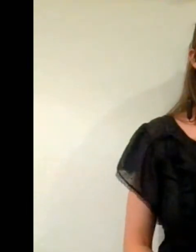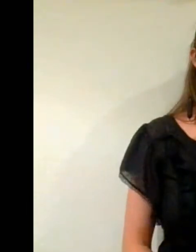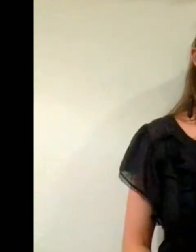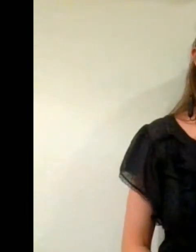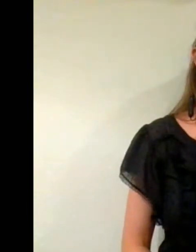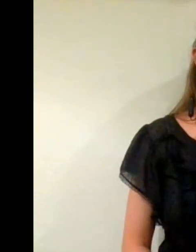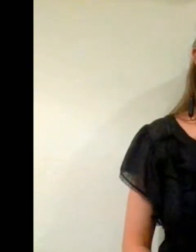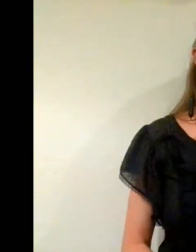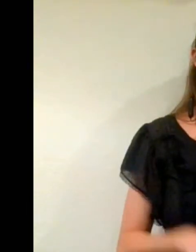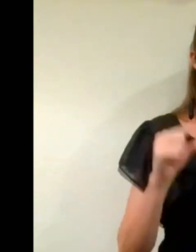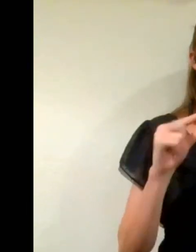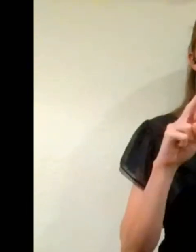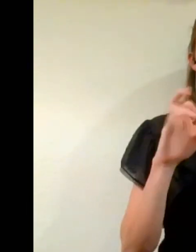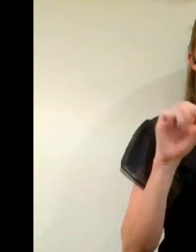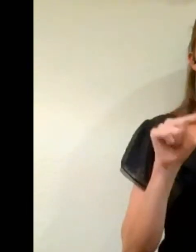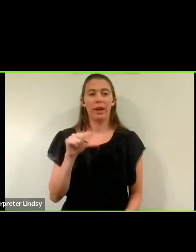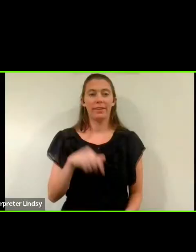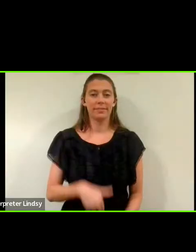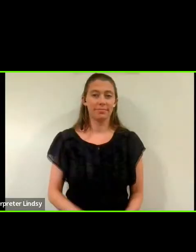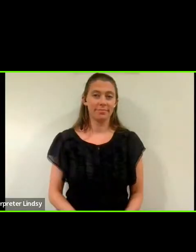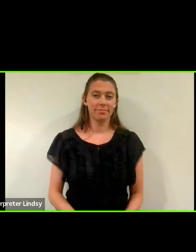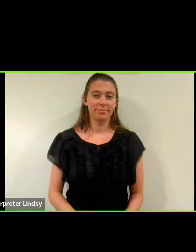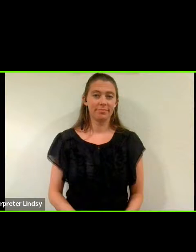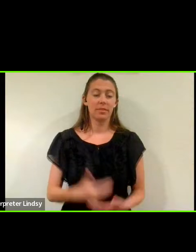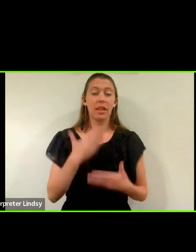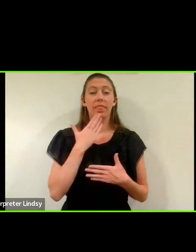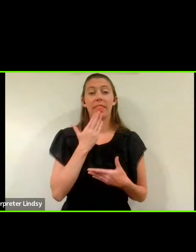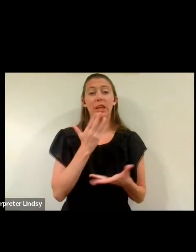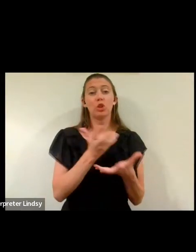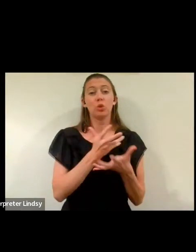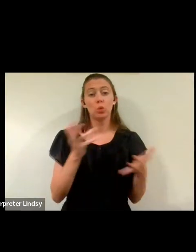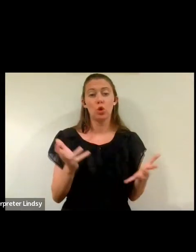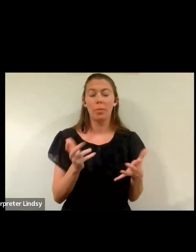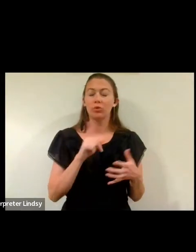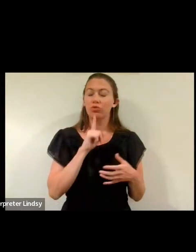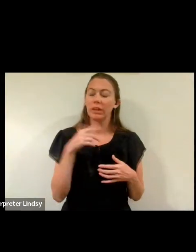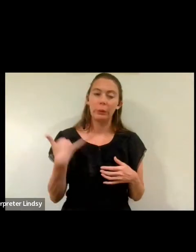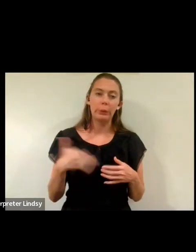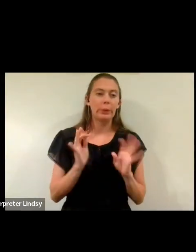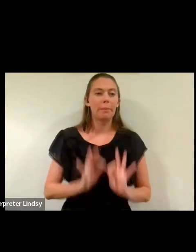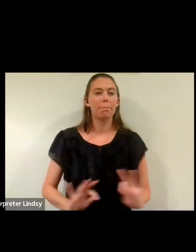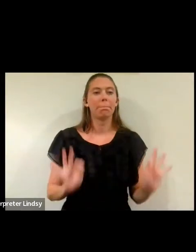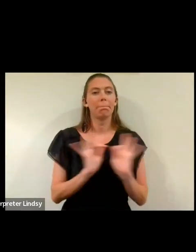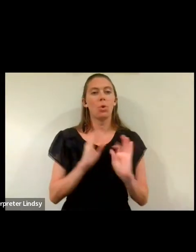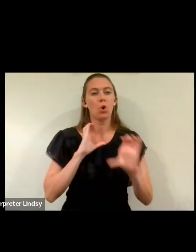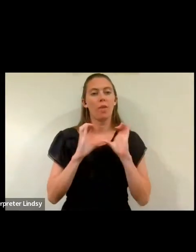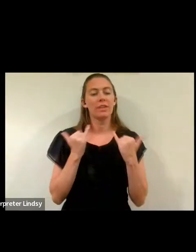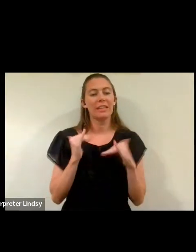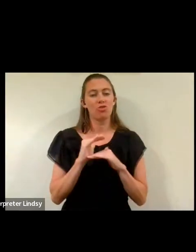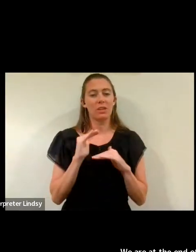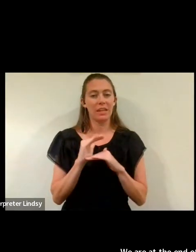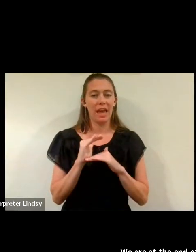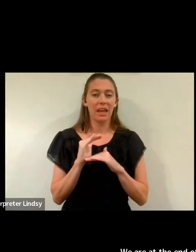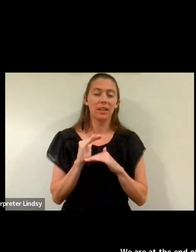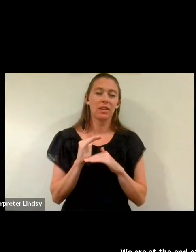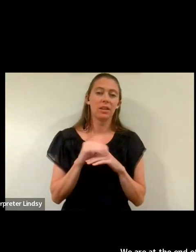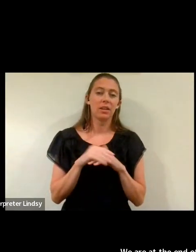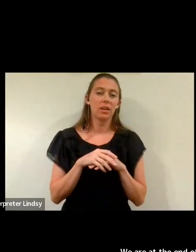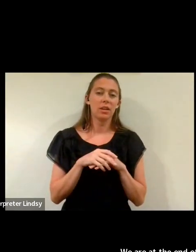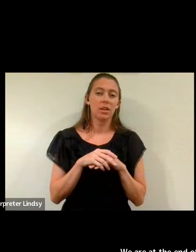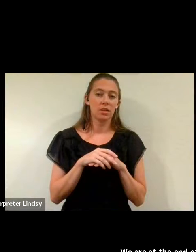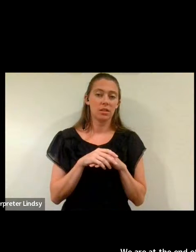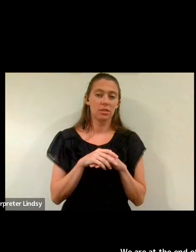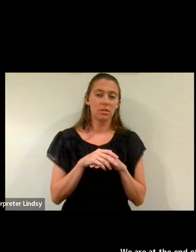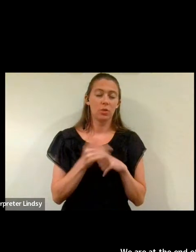Thank you all so much for a really important conversation this evening. We know that everybody's putting in heart and